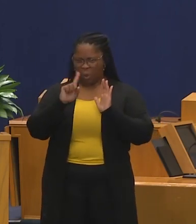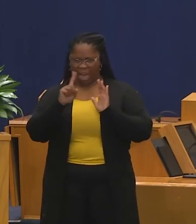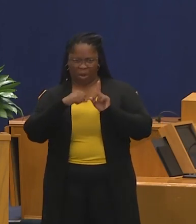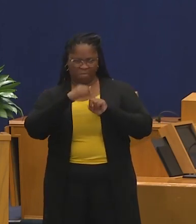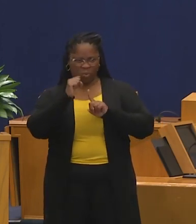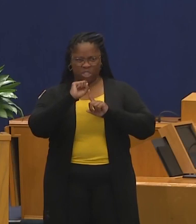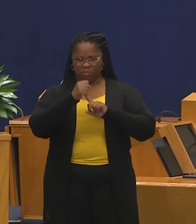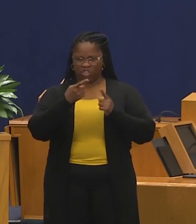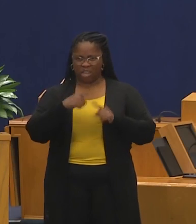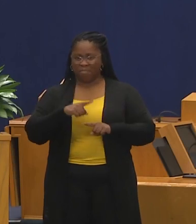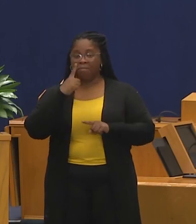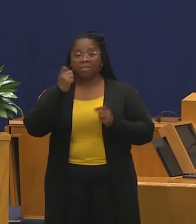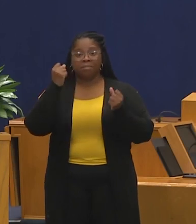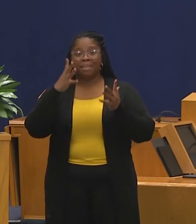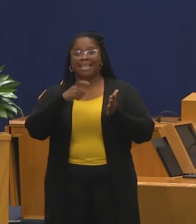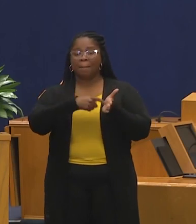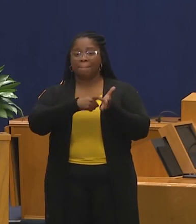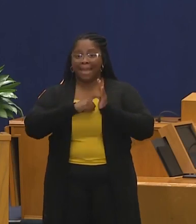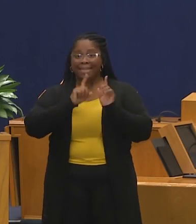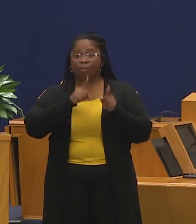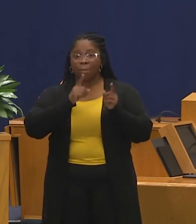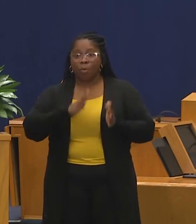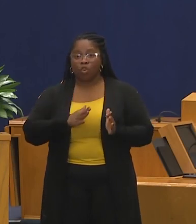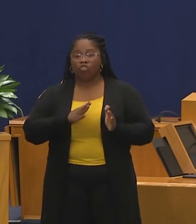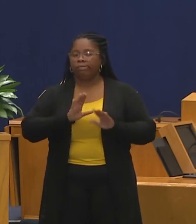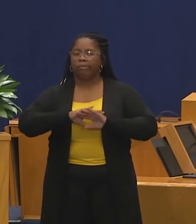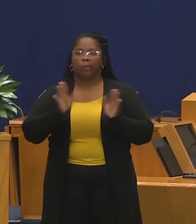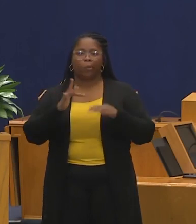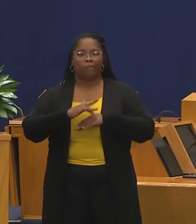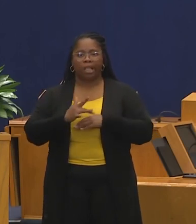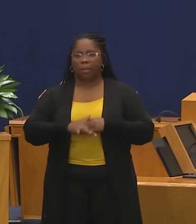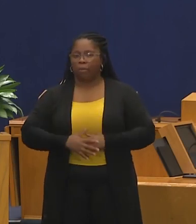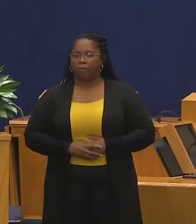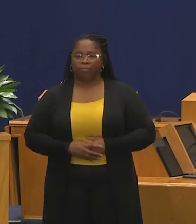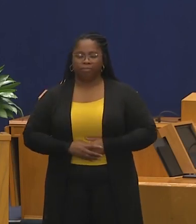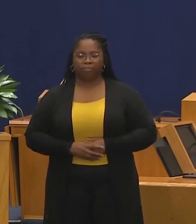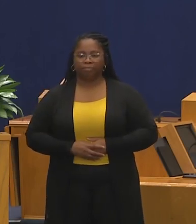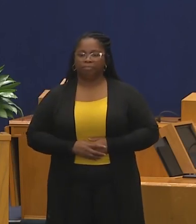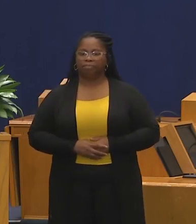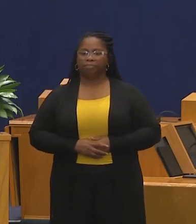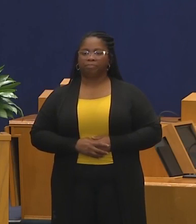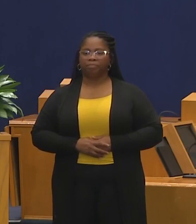mandated reporters are no longer available. And